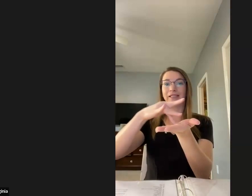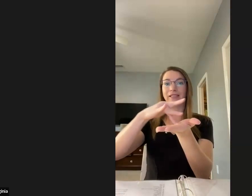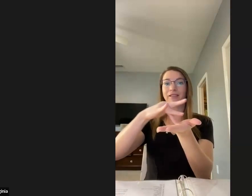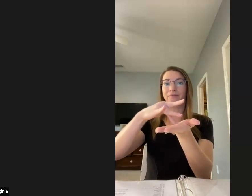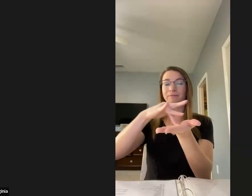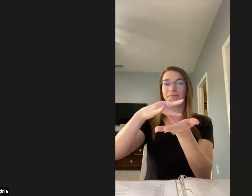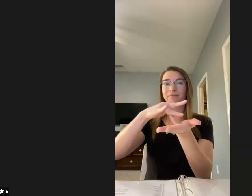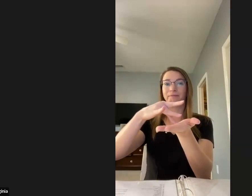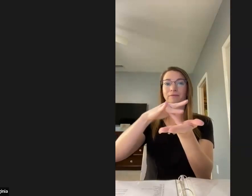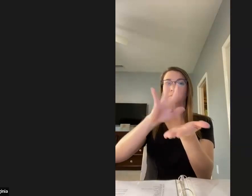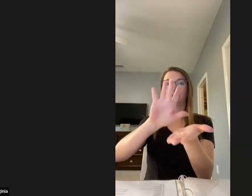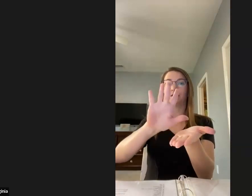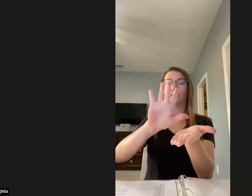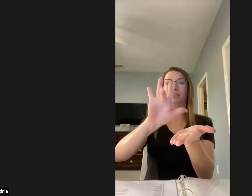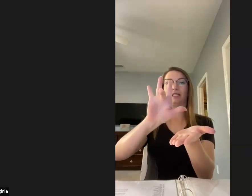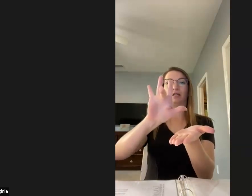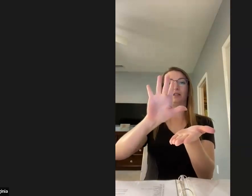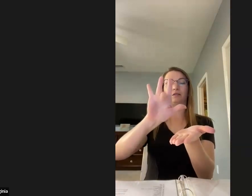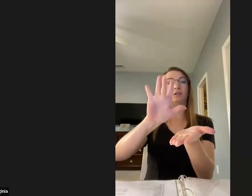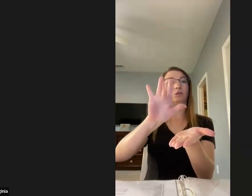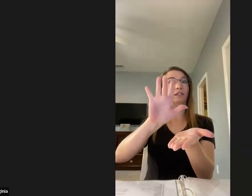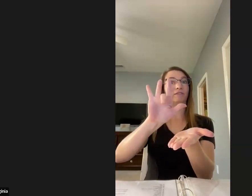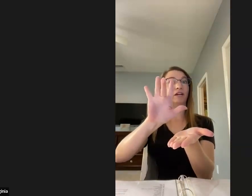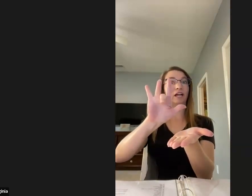medicine. So it's like the 25